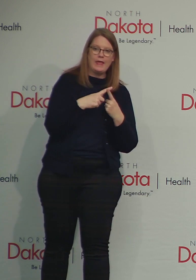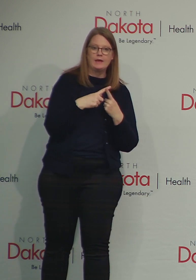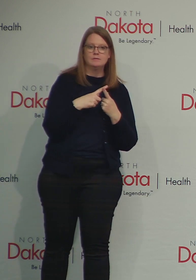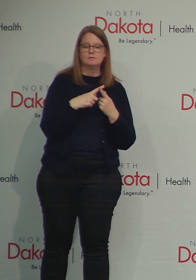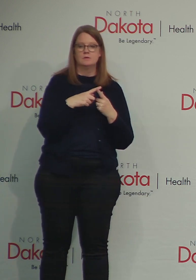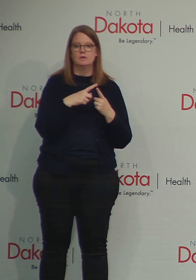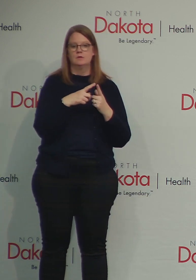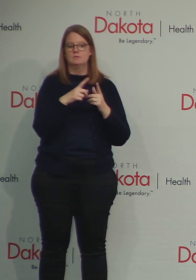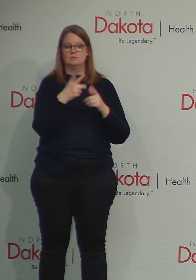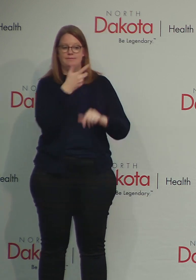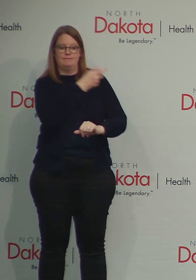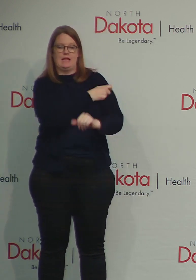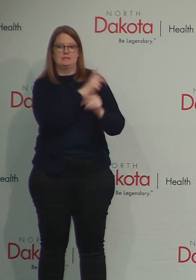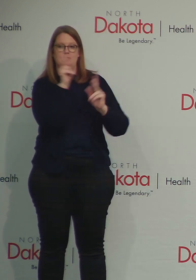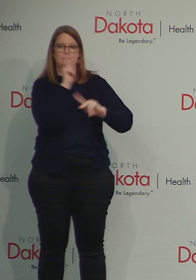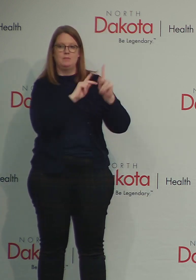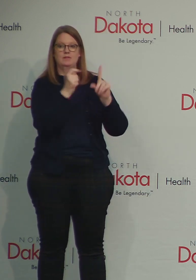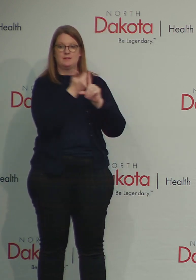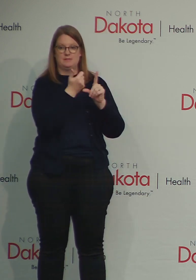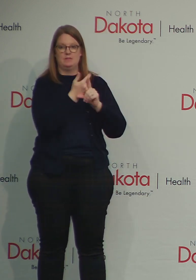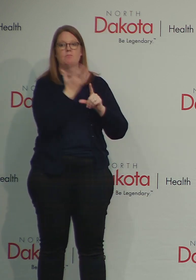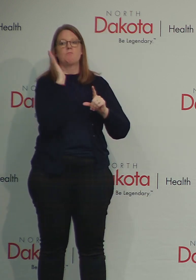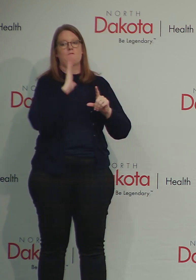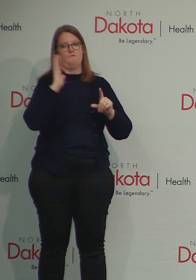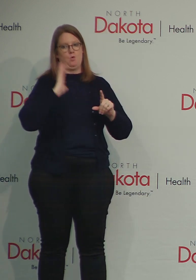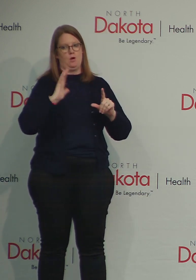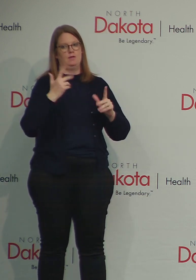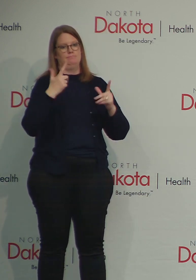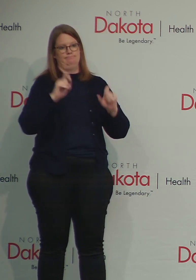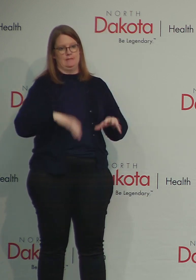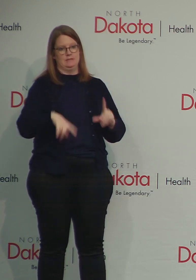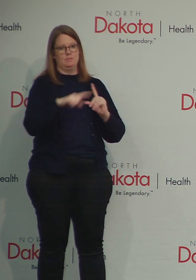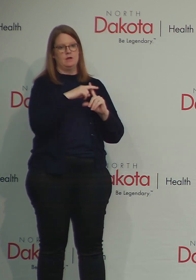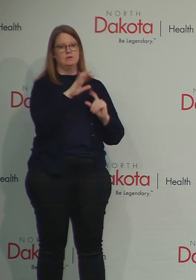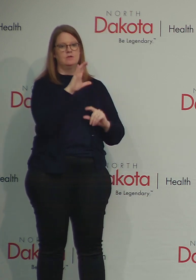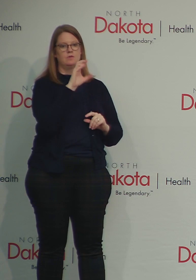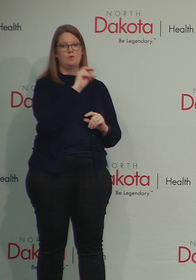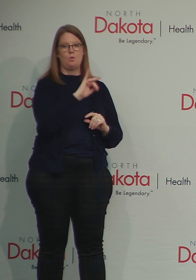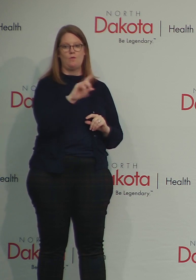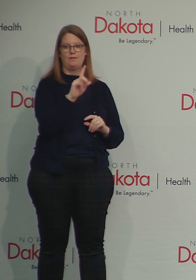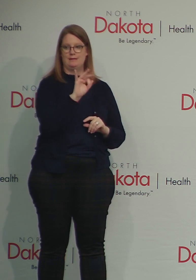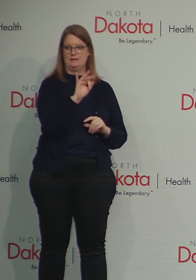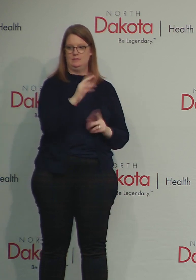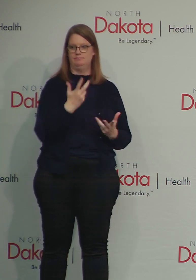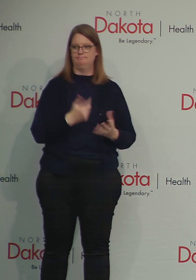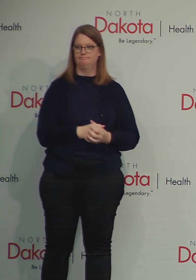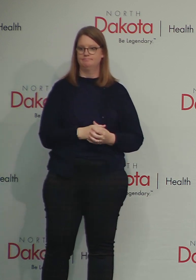were previously positive for COVID-19. Any other questions? Okay.